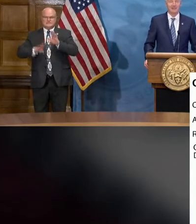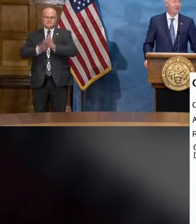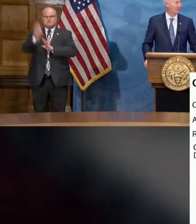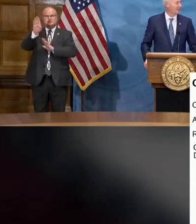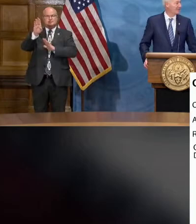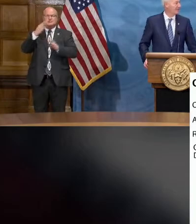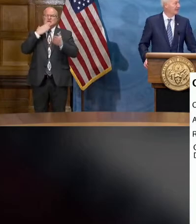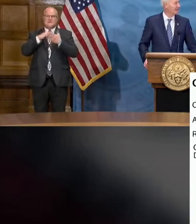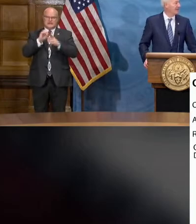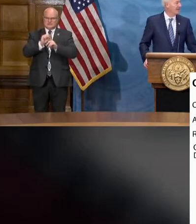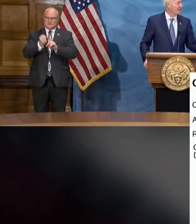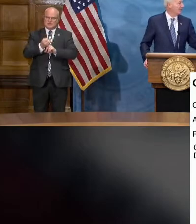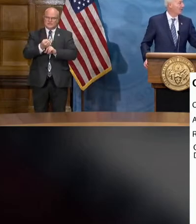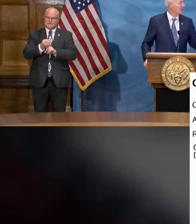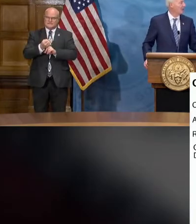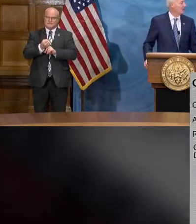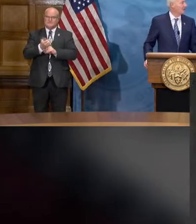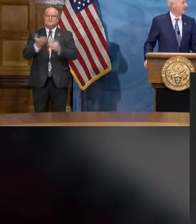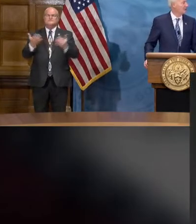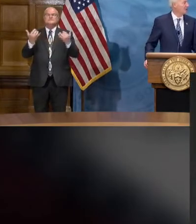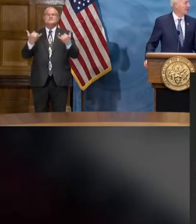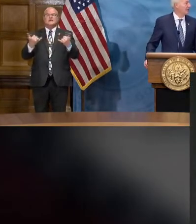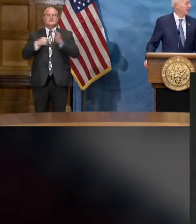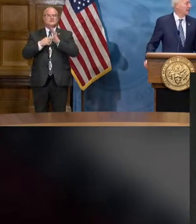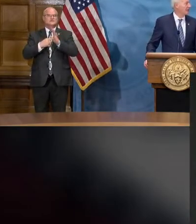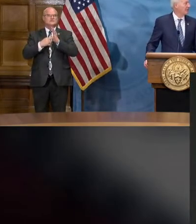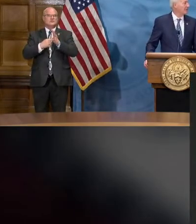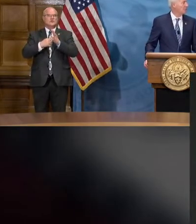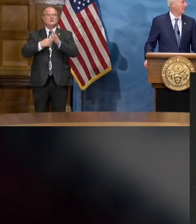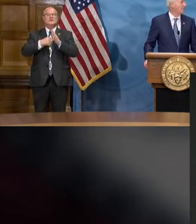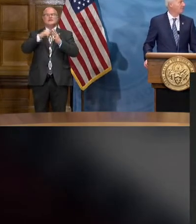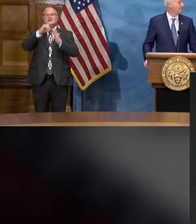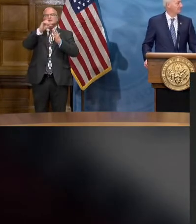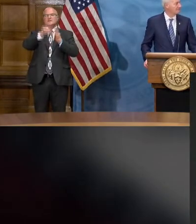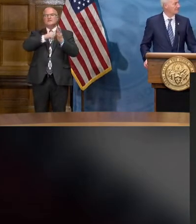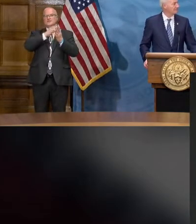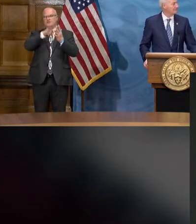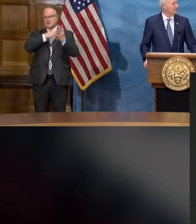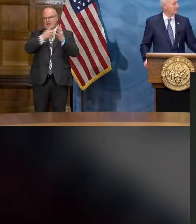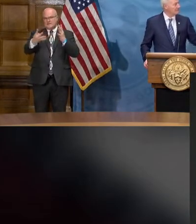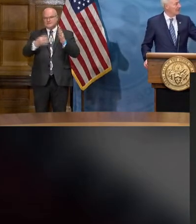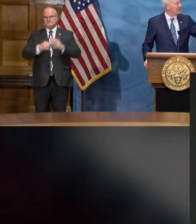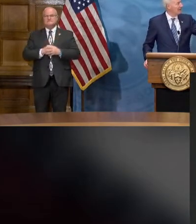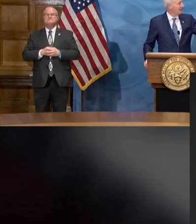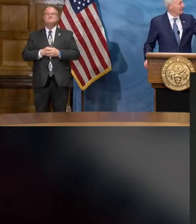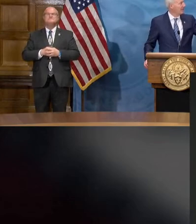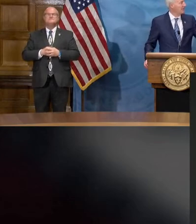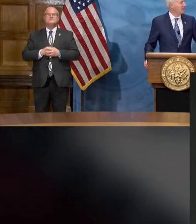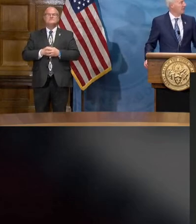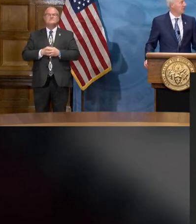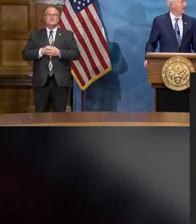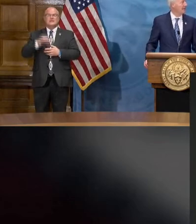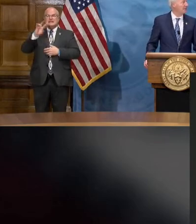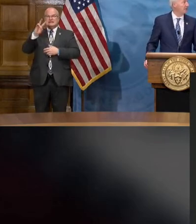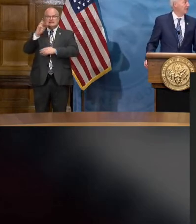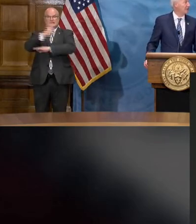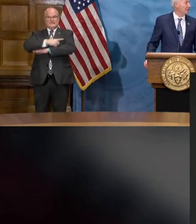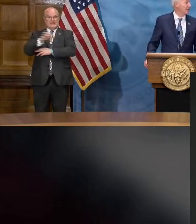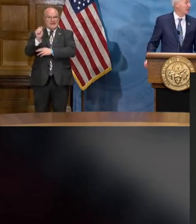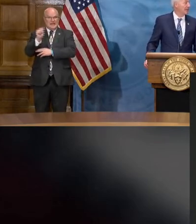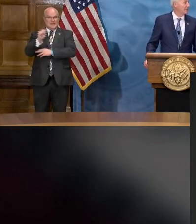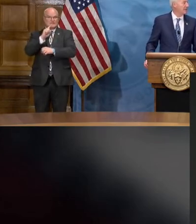bad situation. Let's go on just to show it in graphic forms. The 7-day rolling average